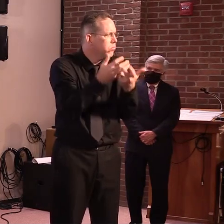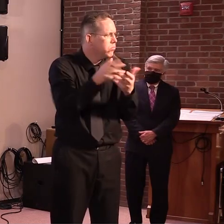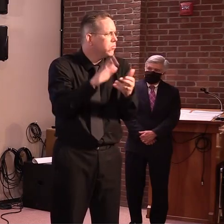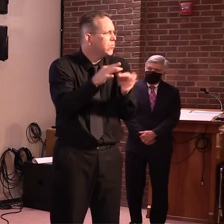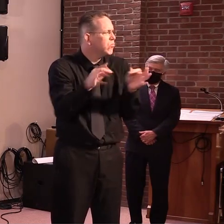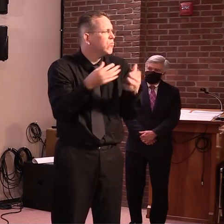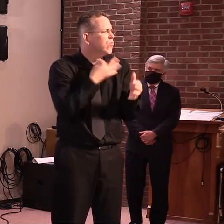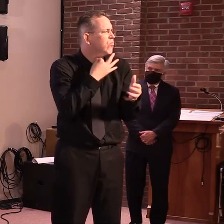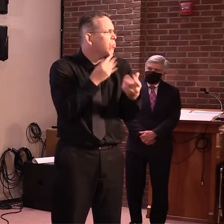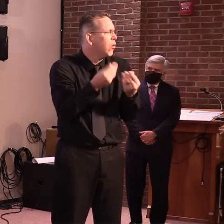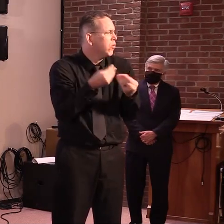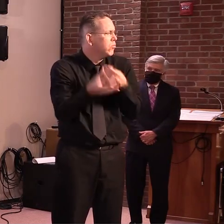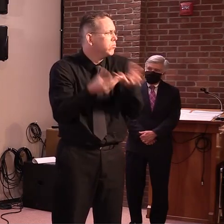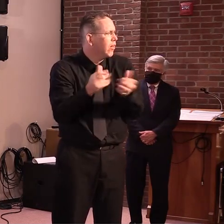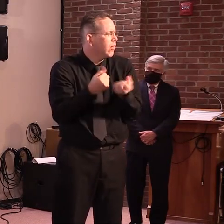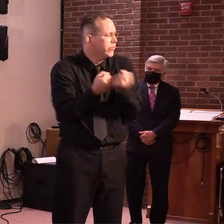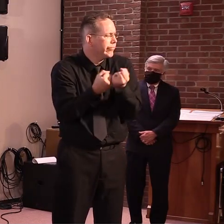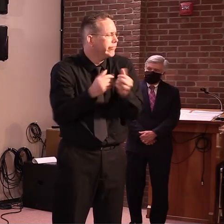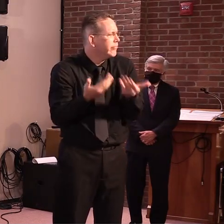So